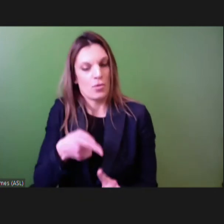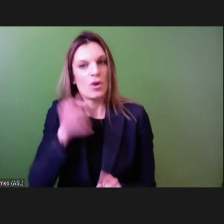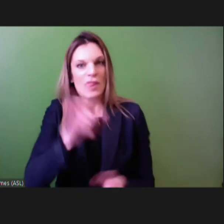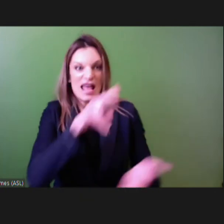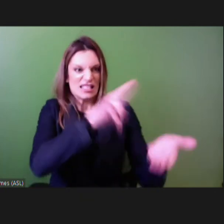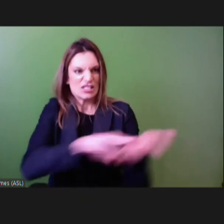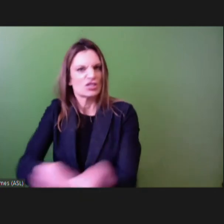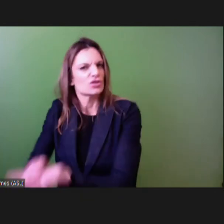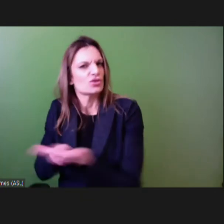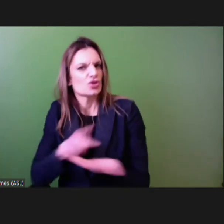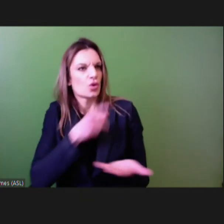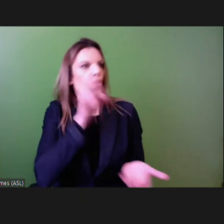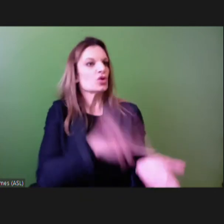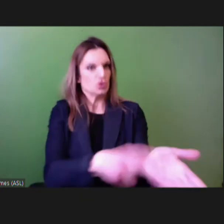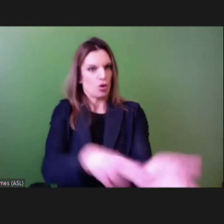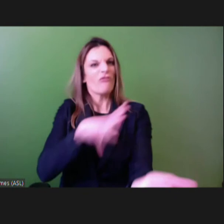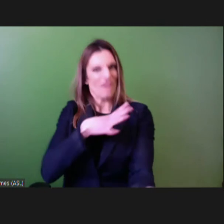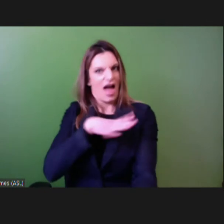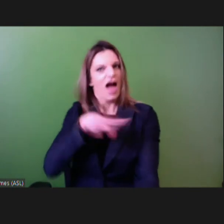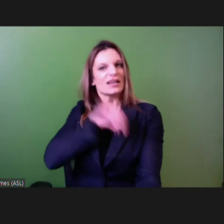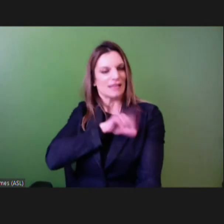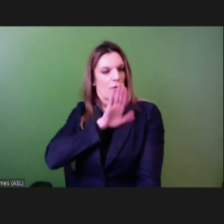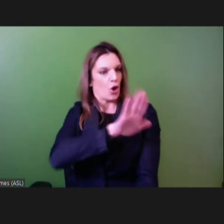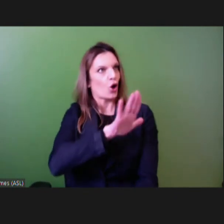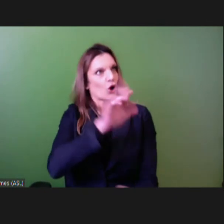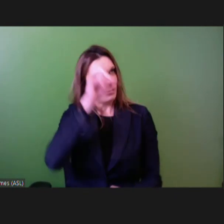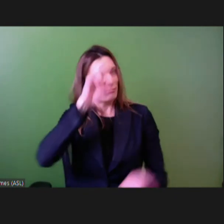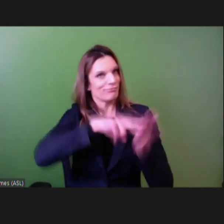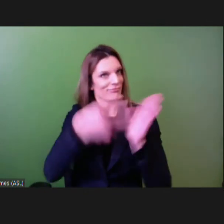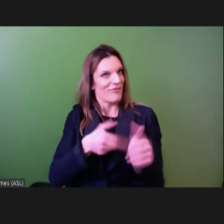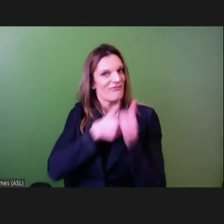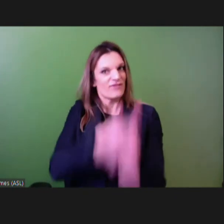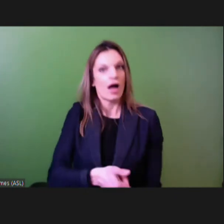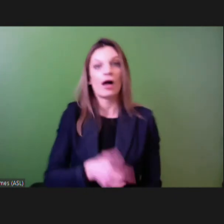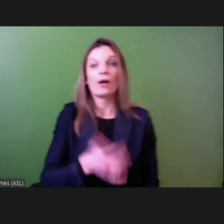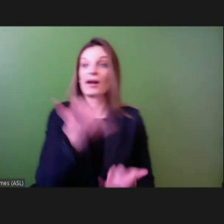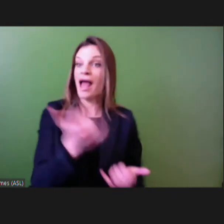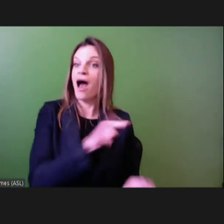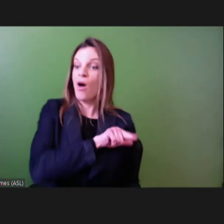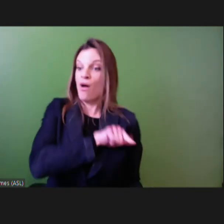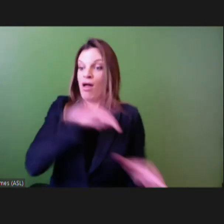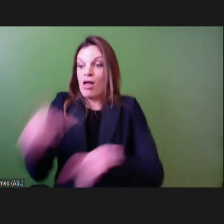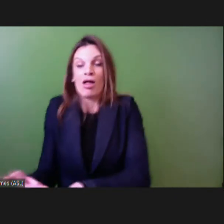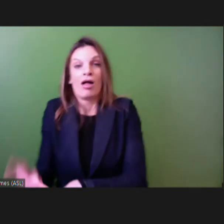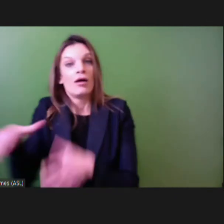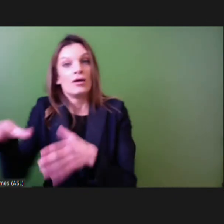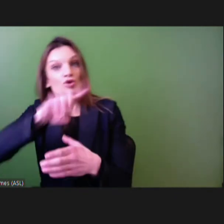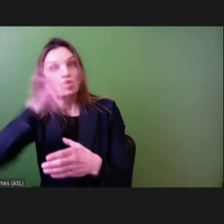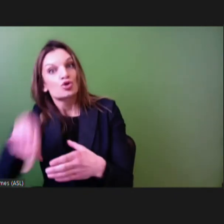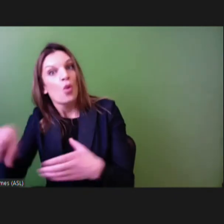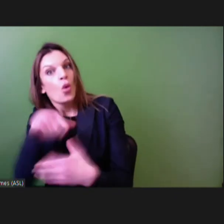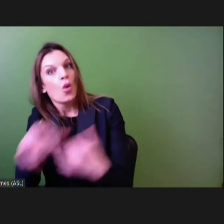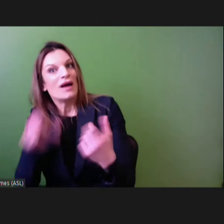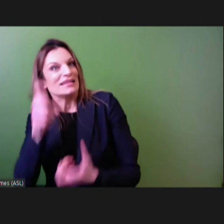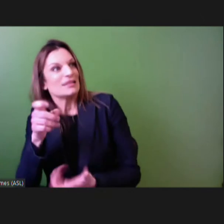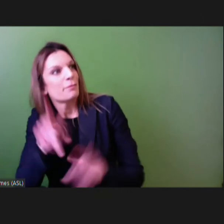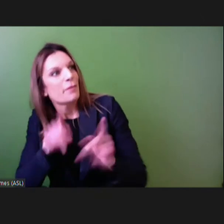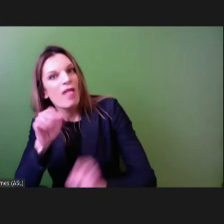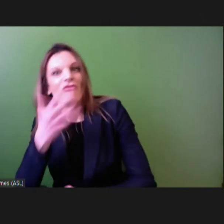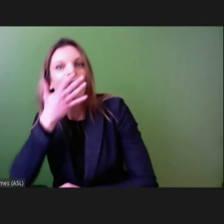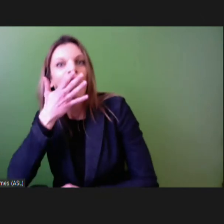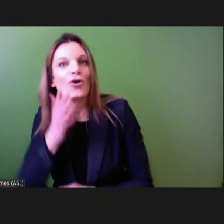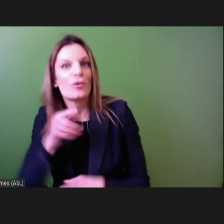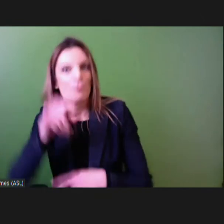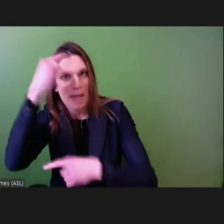fine. But when they see too many people in the city of Detroit, too many people of color who don't vote the way they want voting, now we're